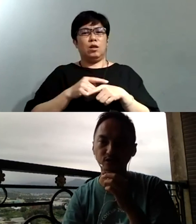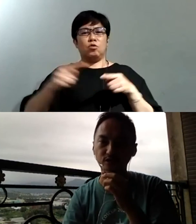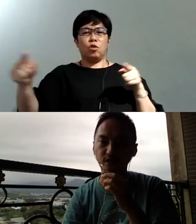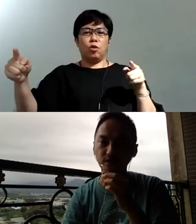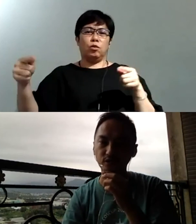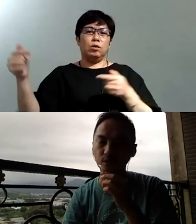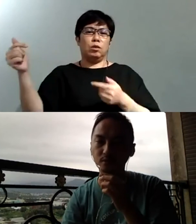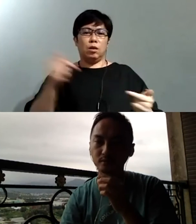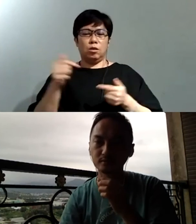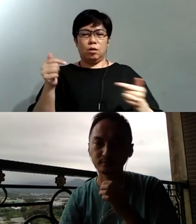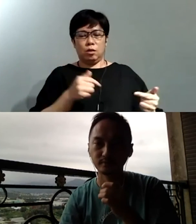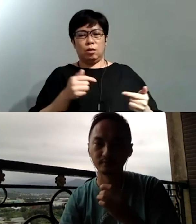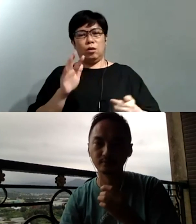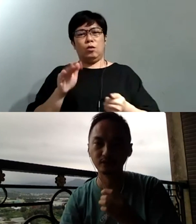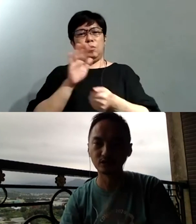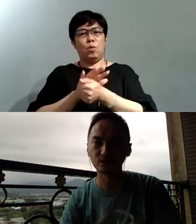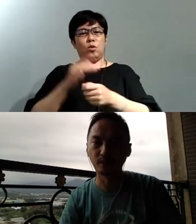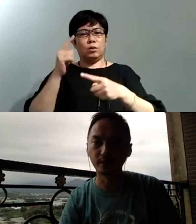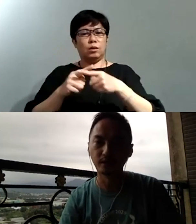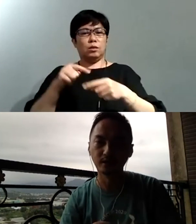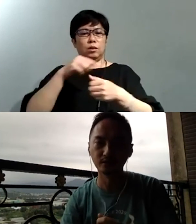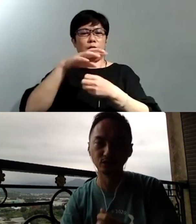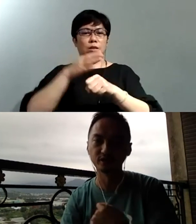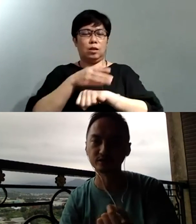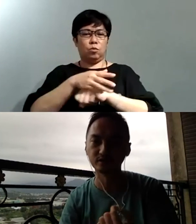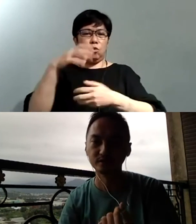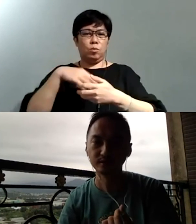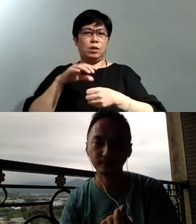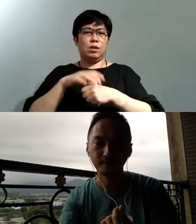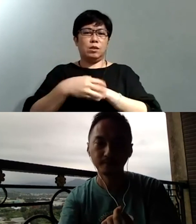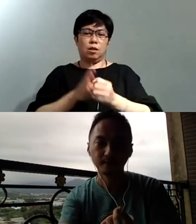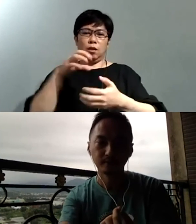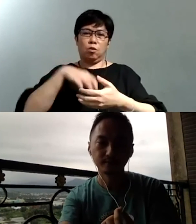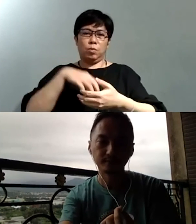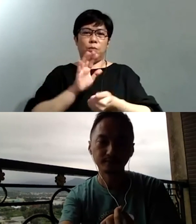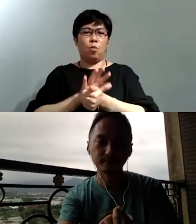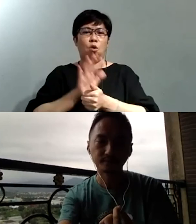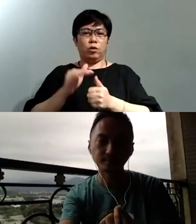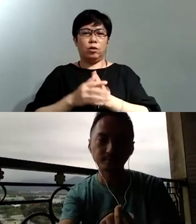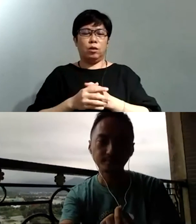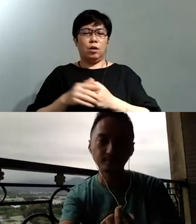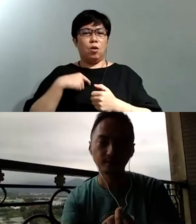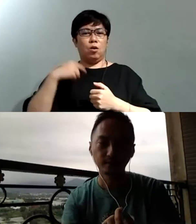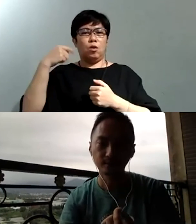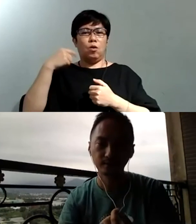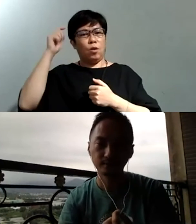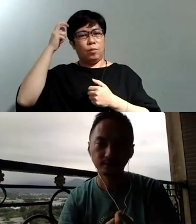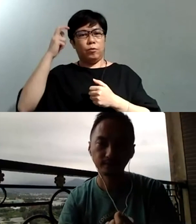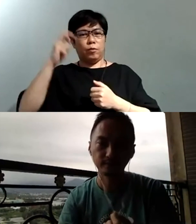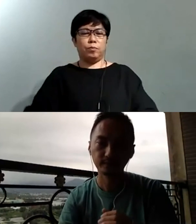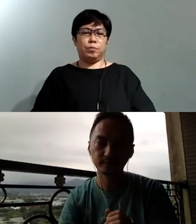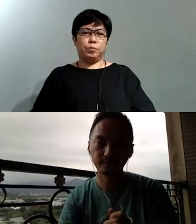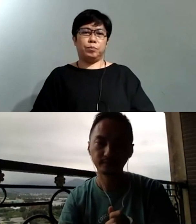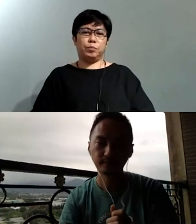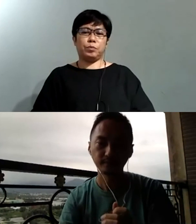physical society as well. That's my 2 cents. Yeah, thanks, Ken.